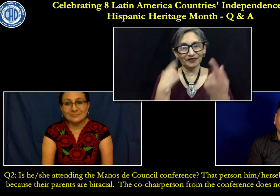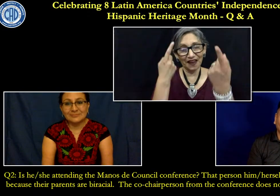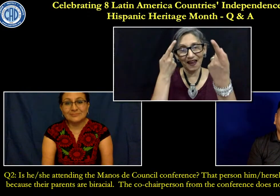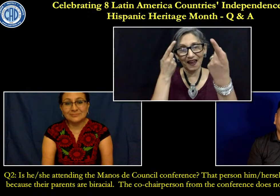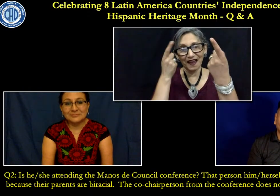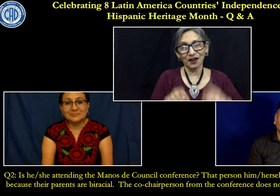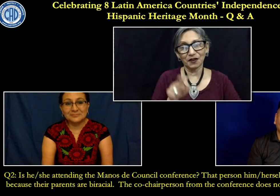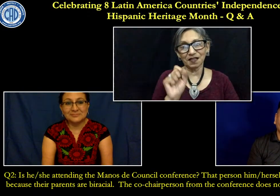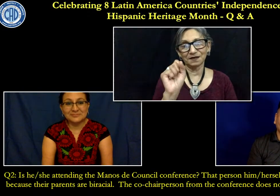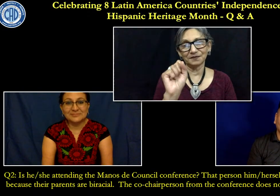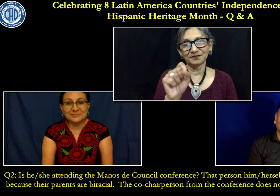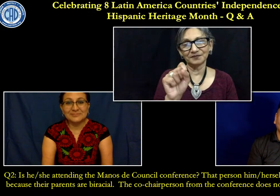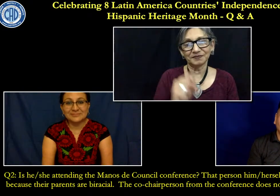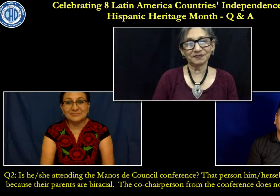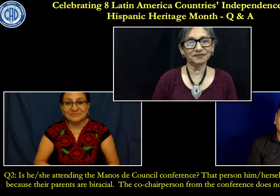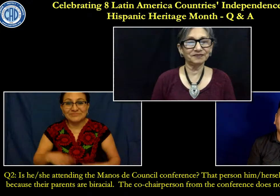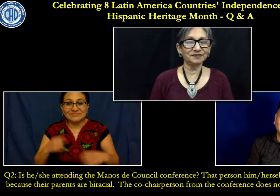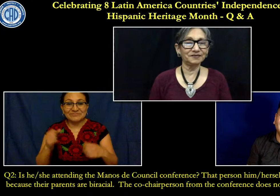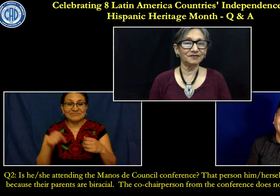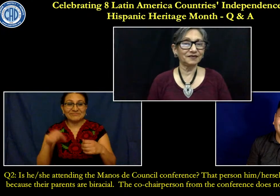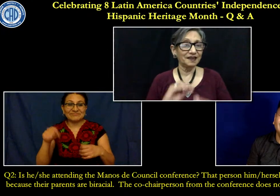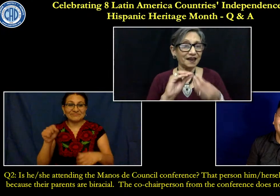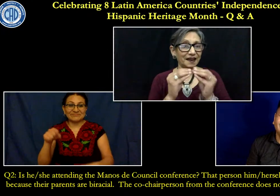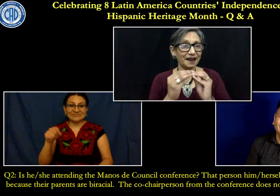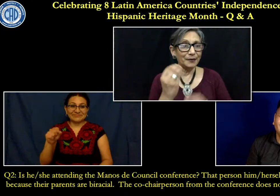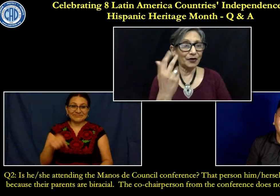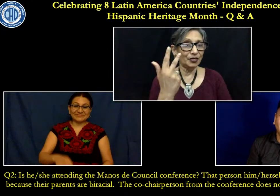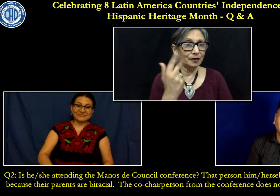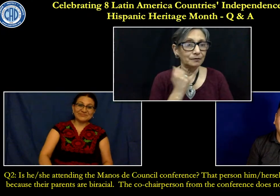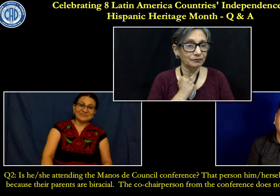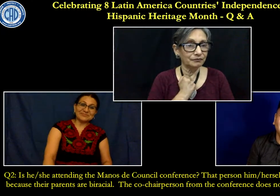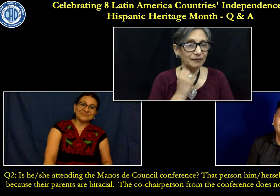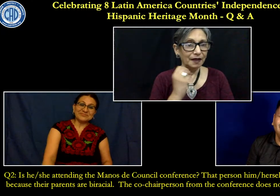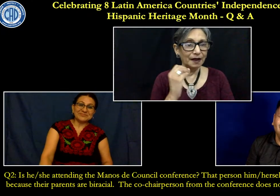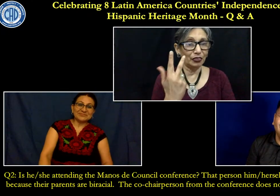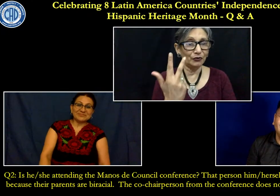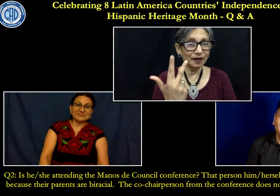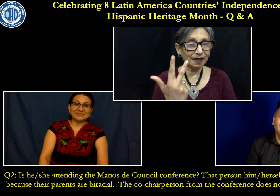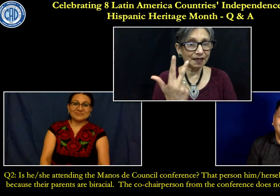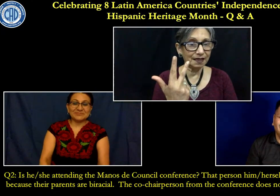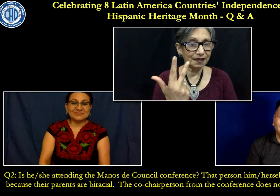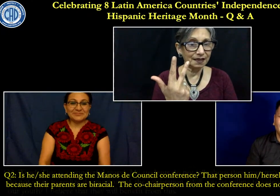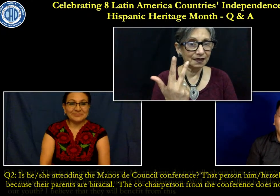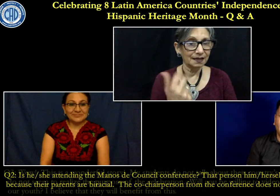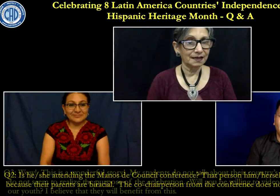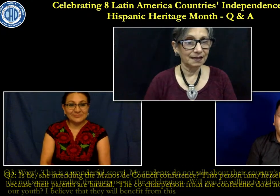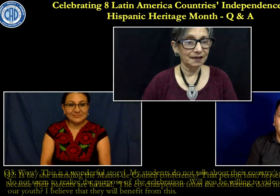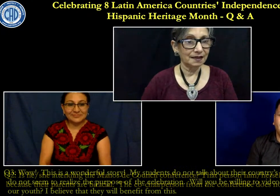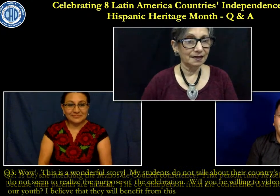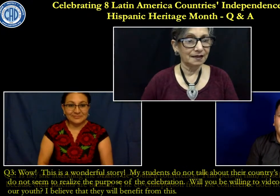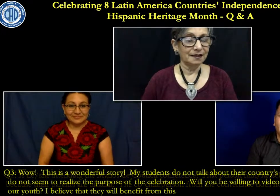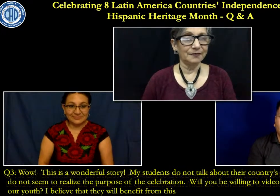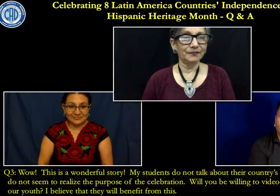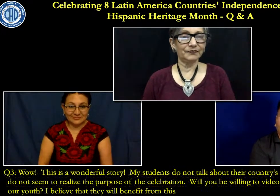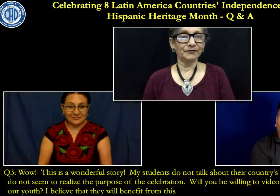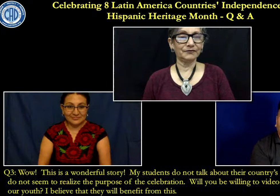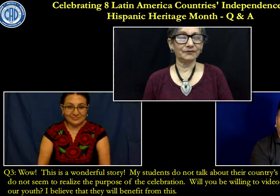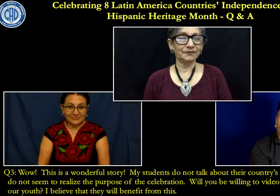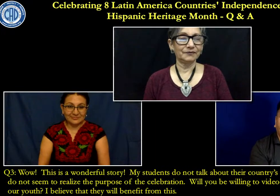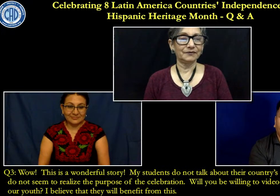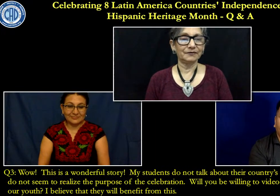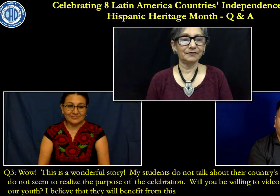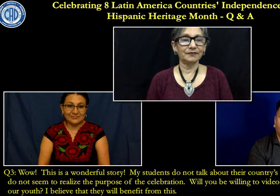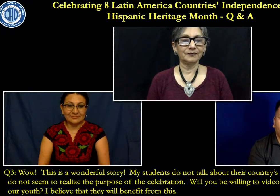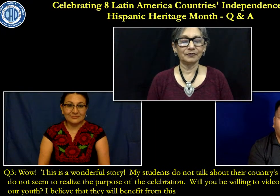just marvelous. You're a beautiful person Kavita, and yes, we accept you. I agree. I agree. Maria, yes, I agree too. Question number 3.